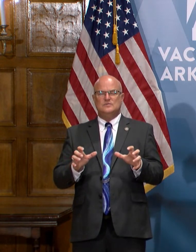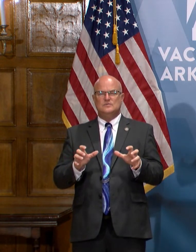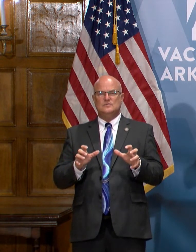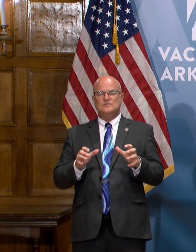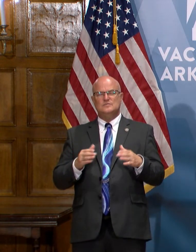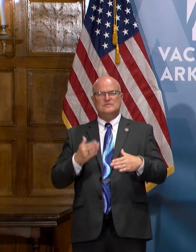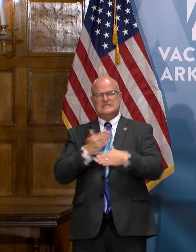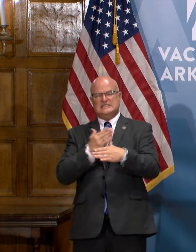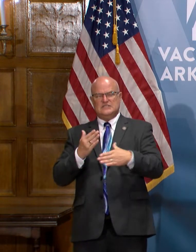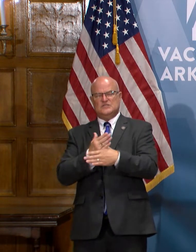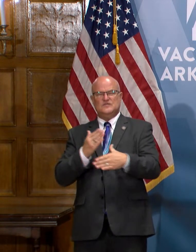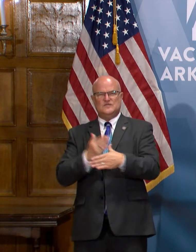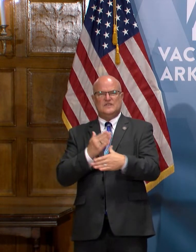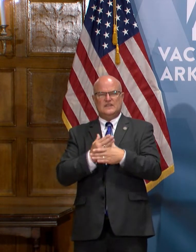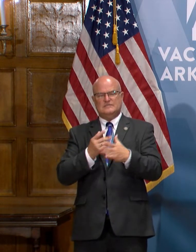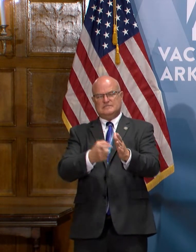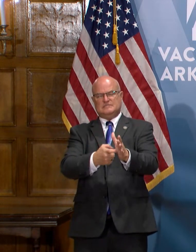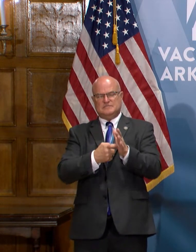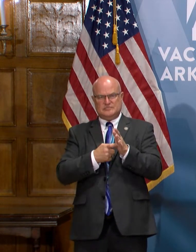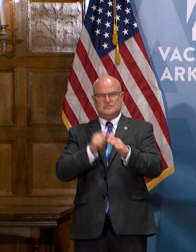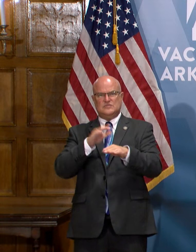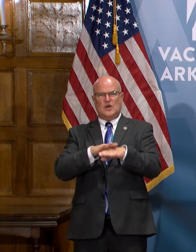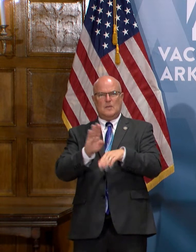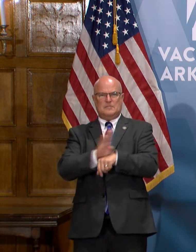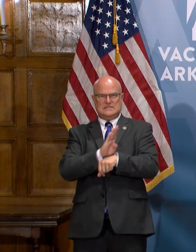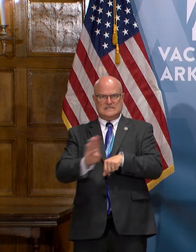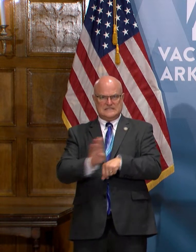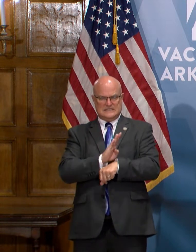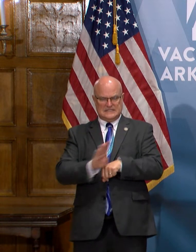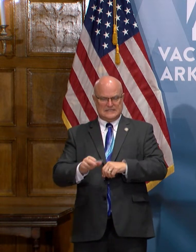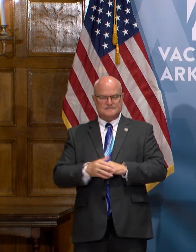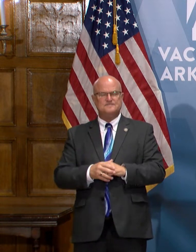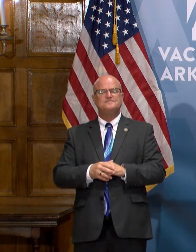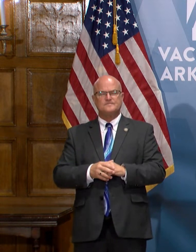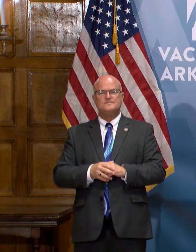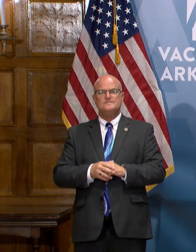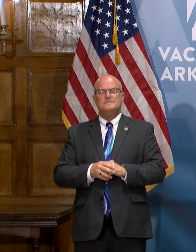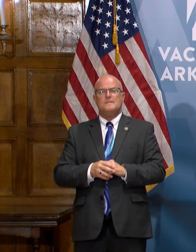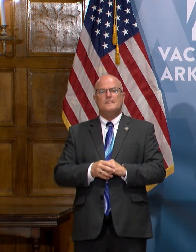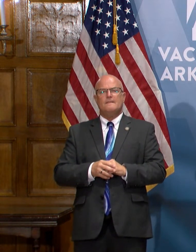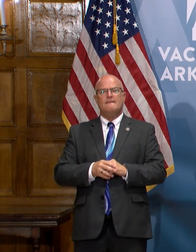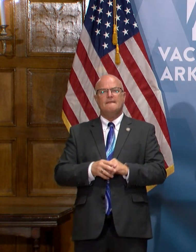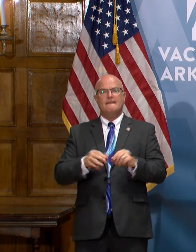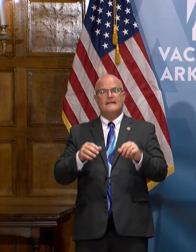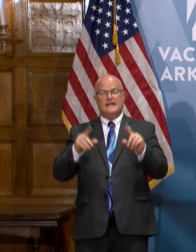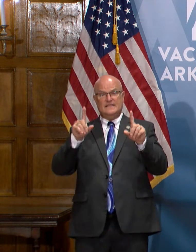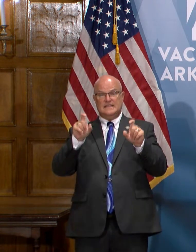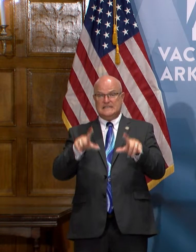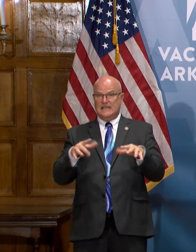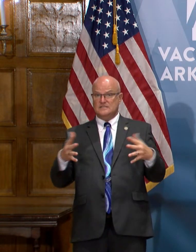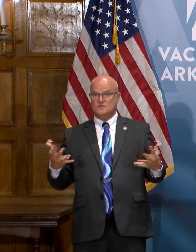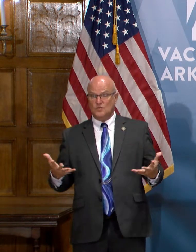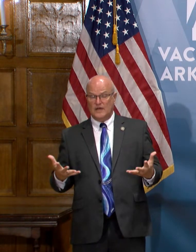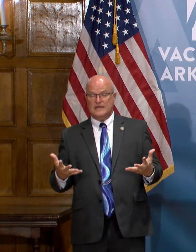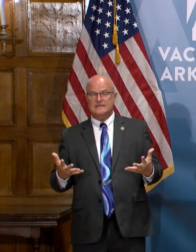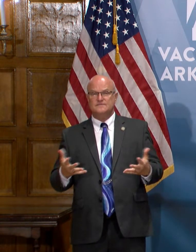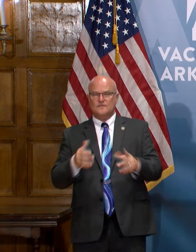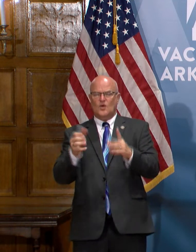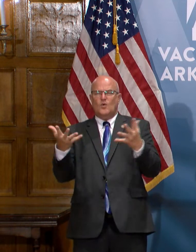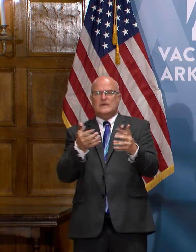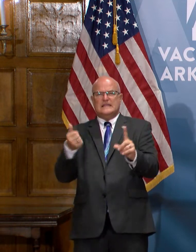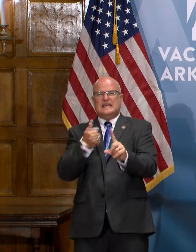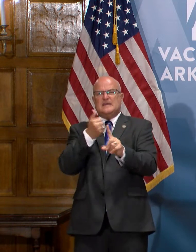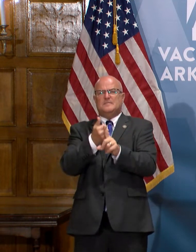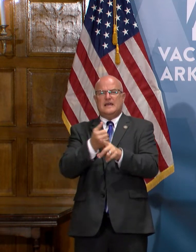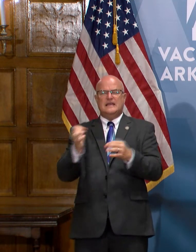interfere and create mandates on our business. The test to me is what's going to be the impact